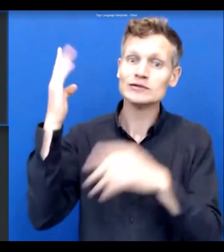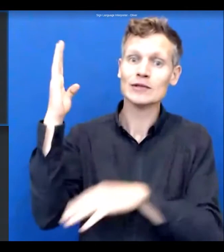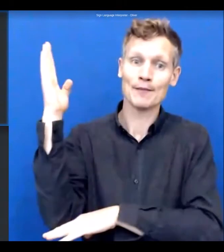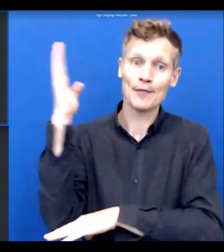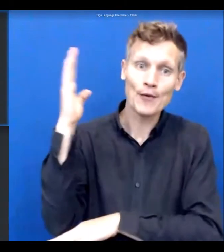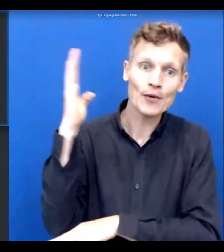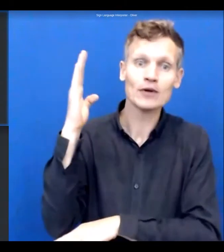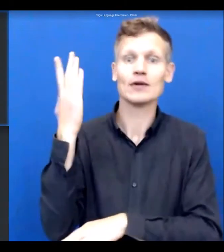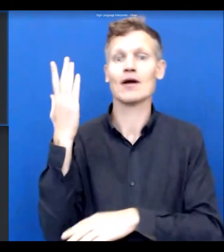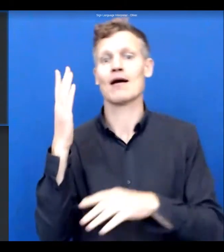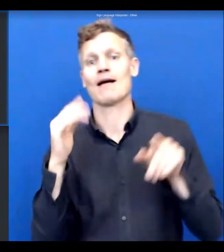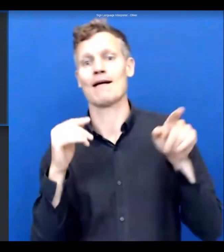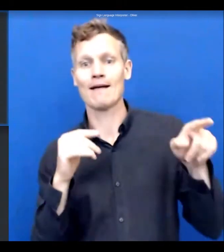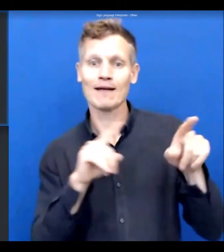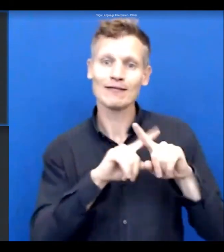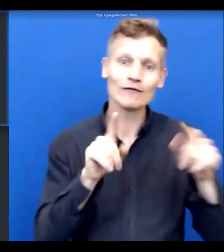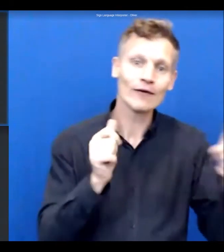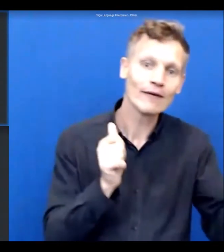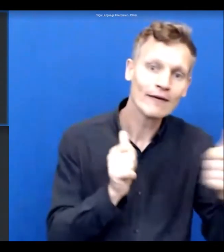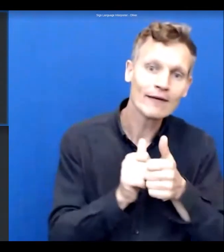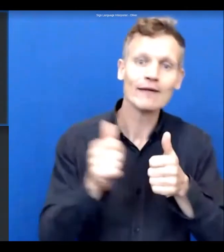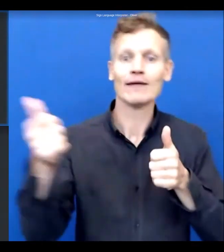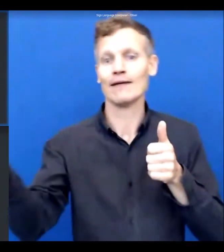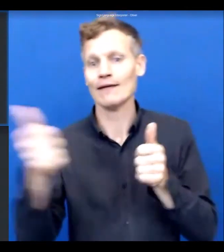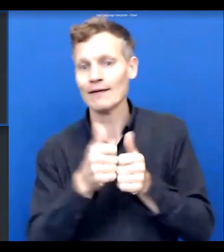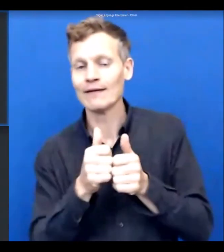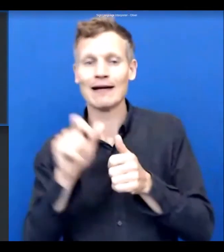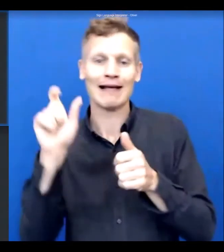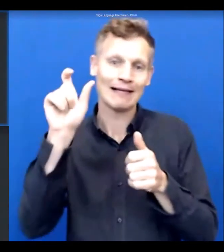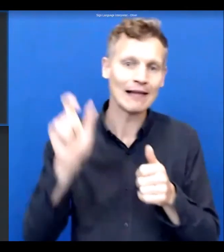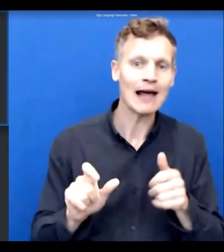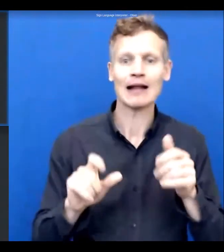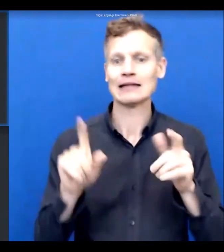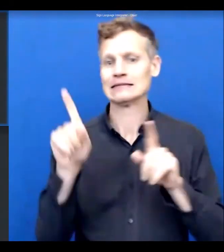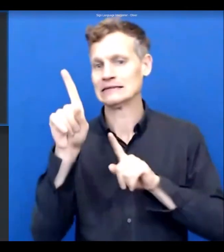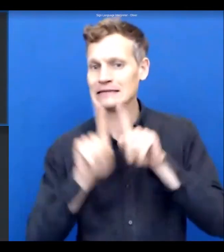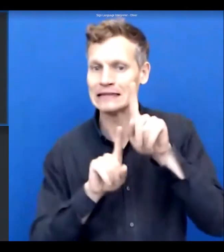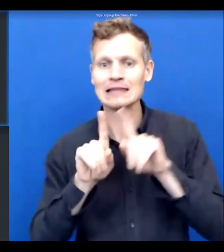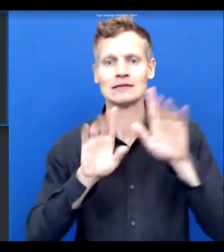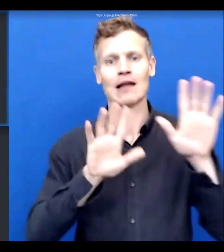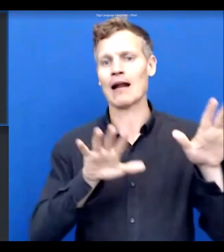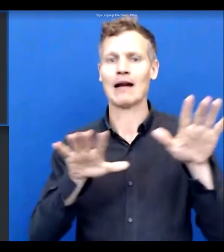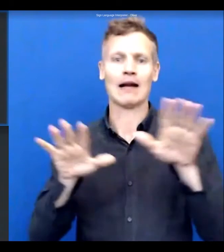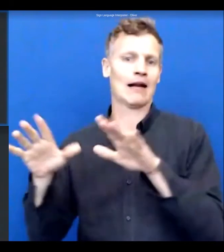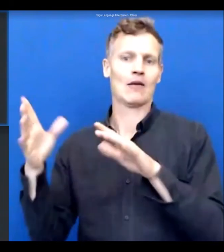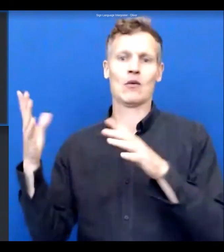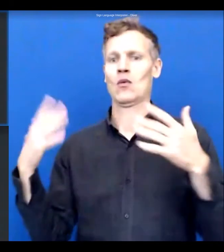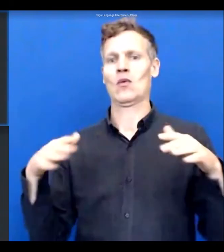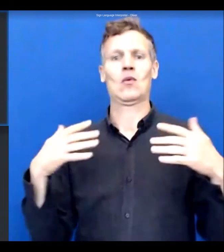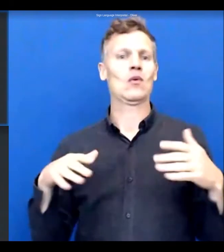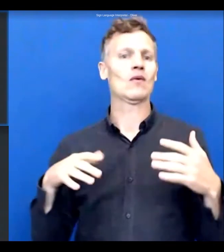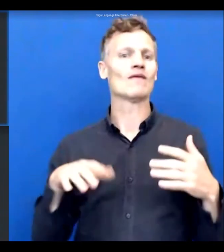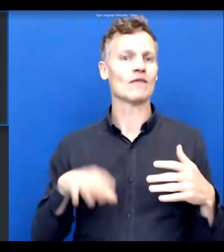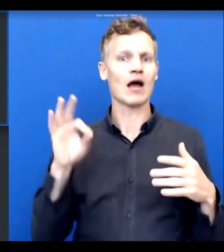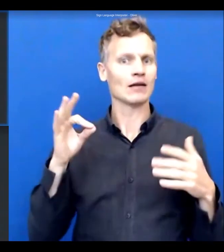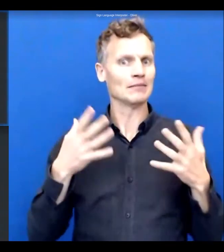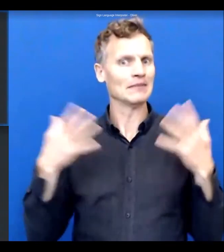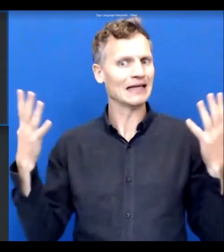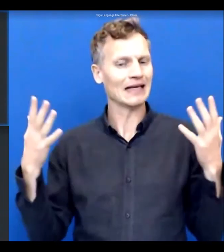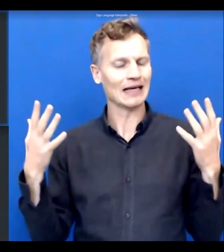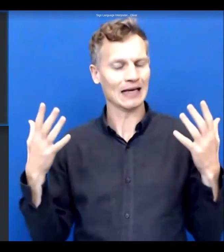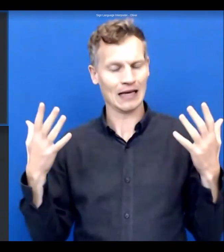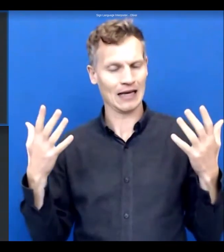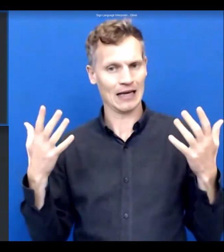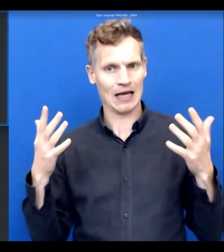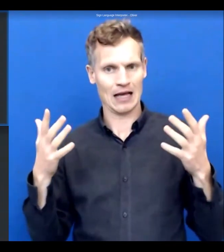Confindustria, Fondazione Innovazione Urbana, Eurocities, to find a way, a significant and a challenge way to